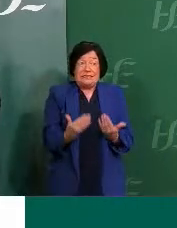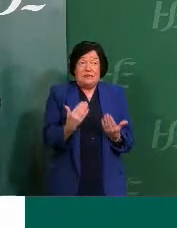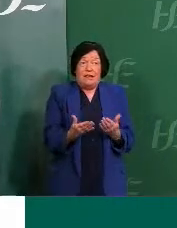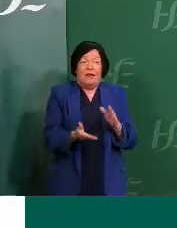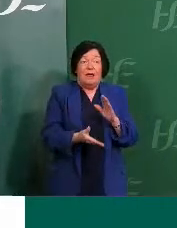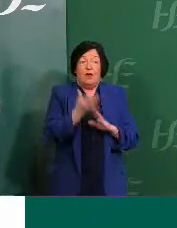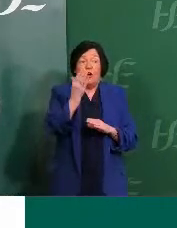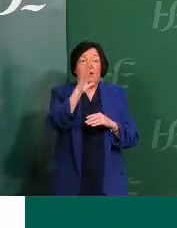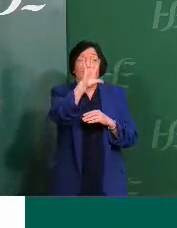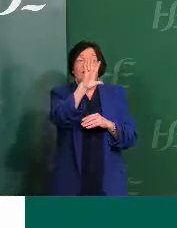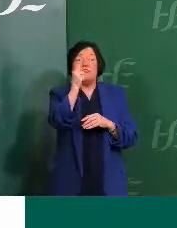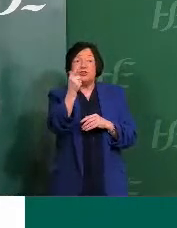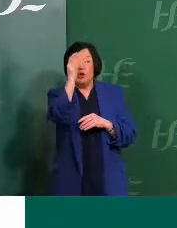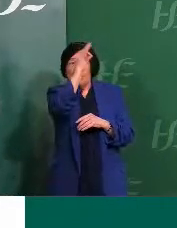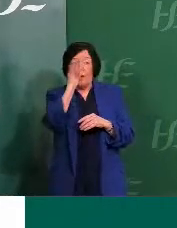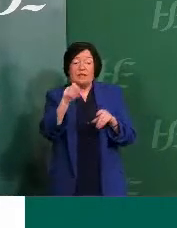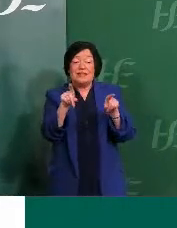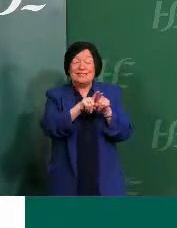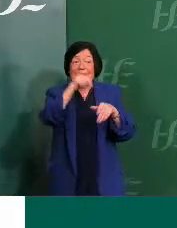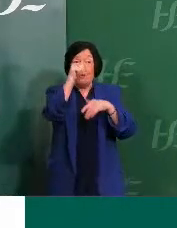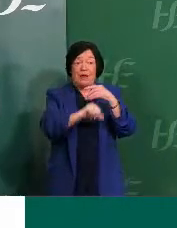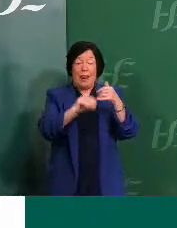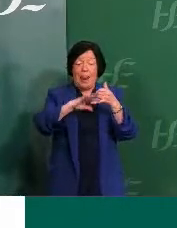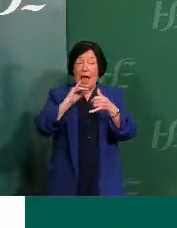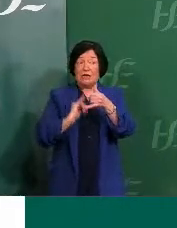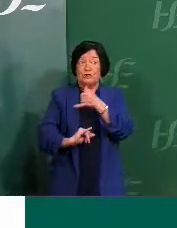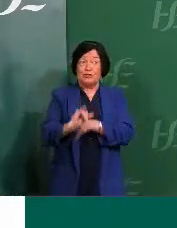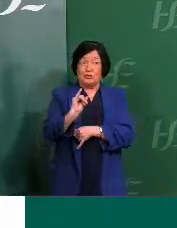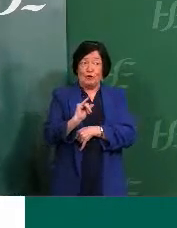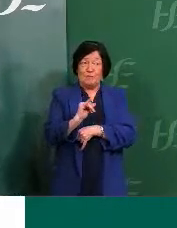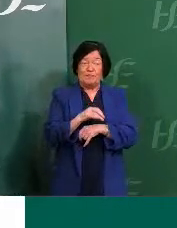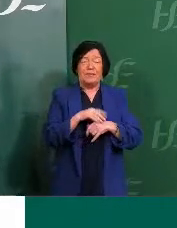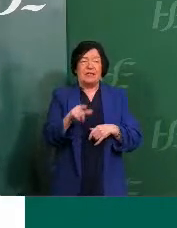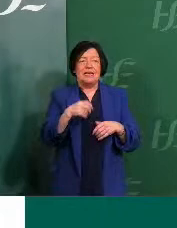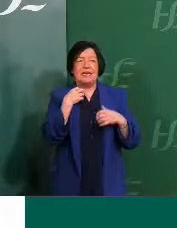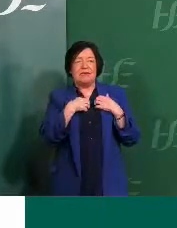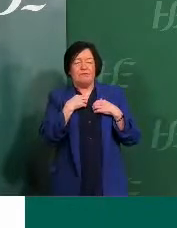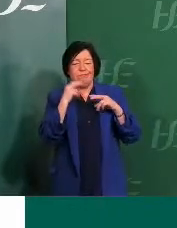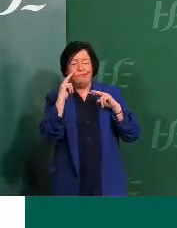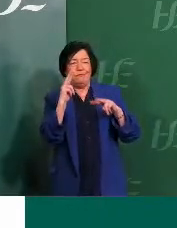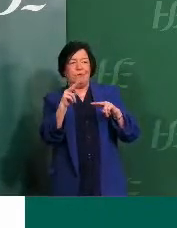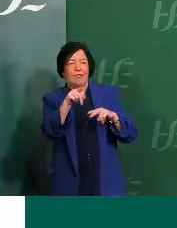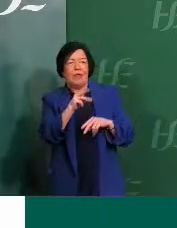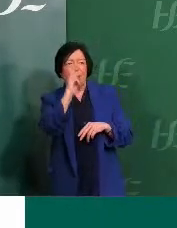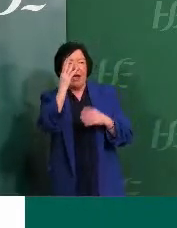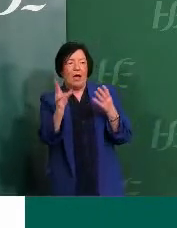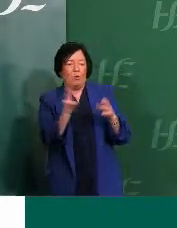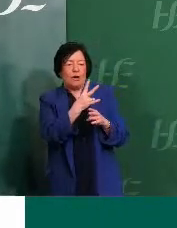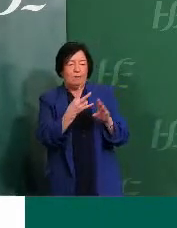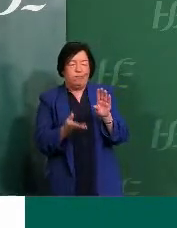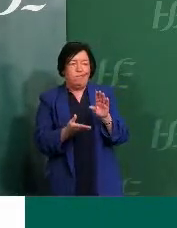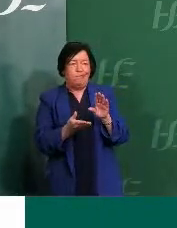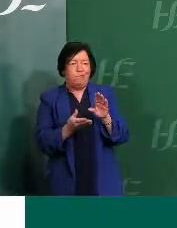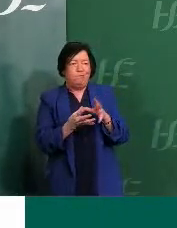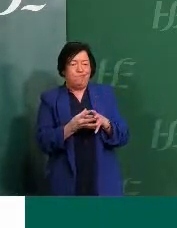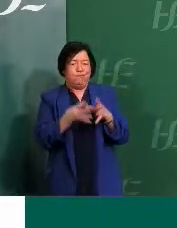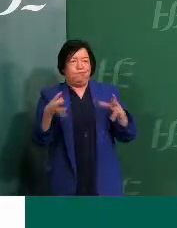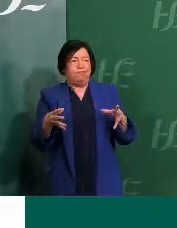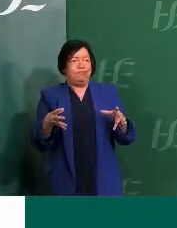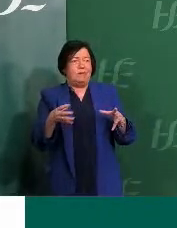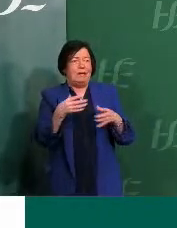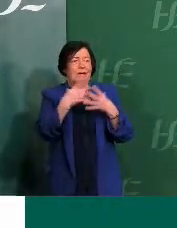up 52% on the same day last week. So it's interesting to look at that graph at how quickly it's gone up.